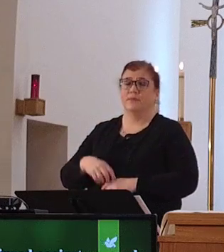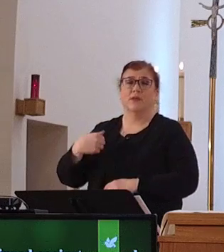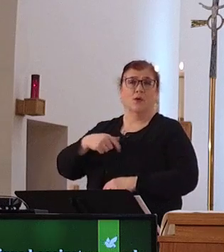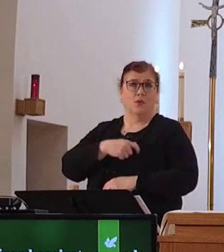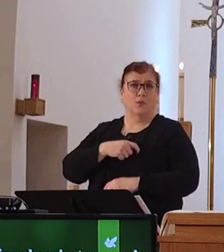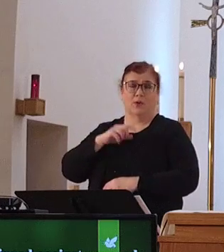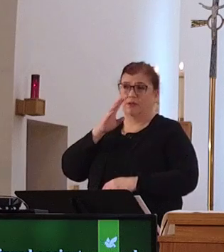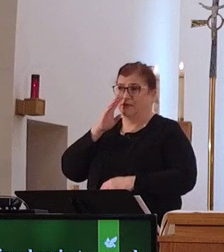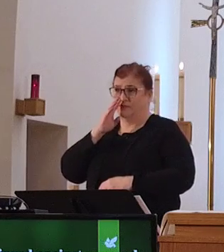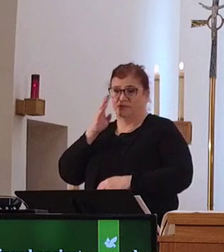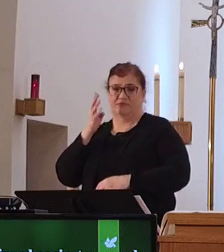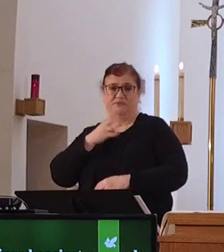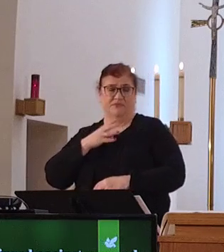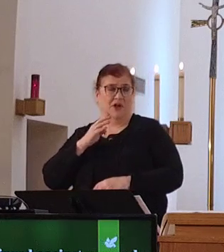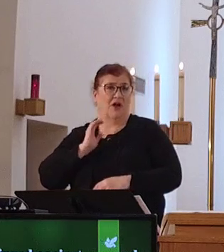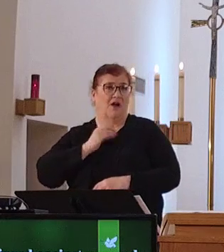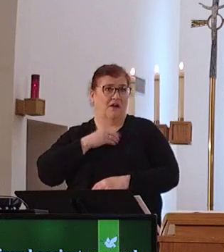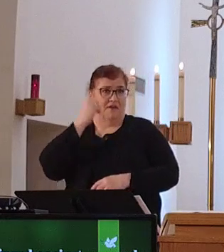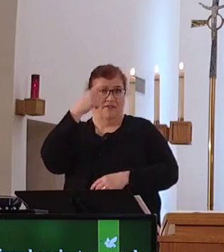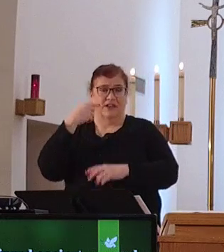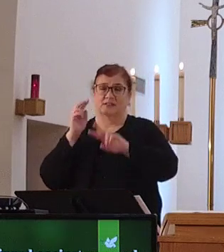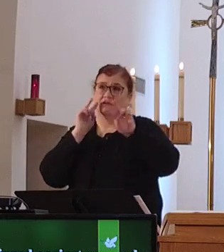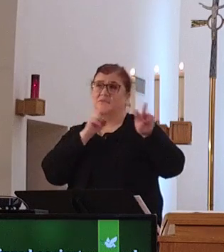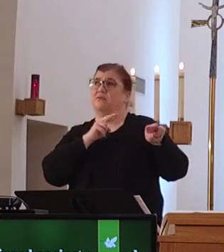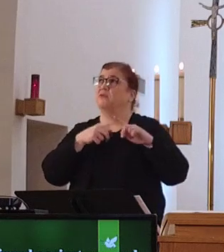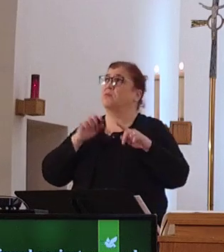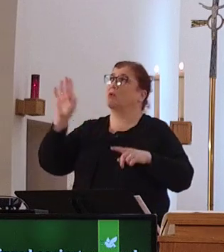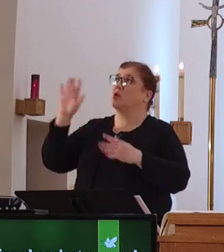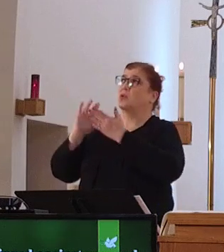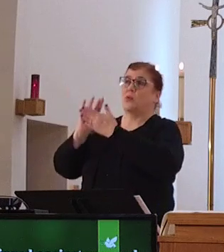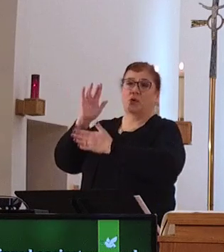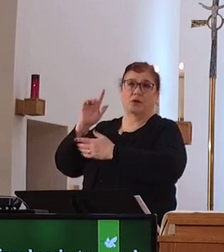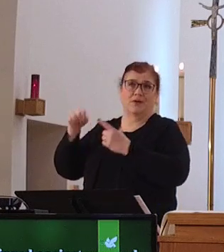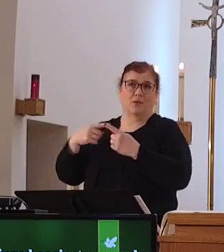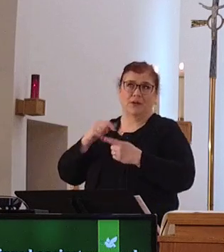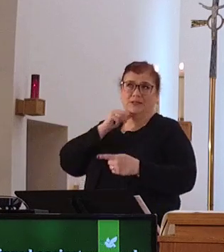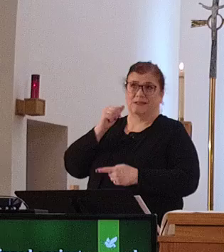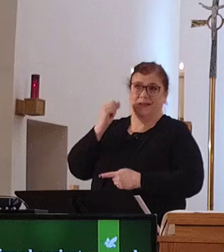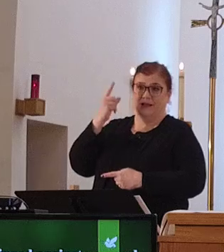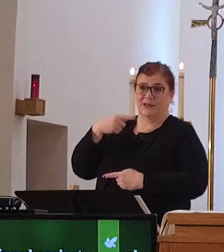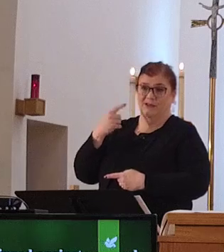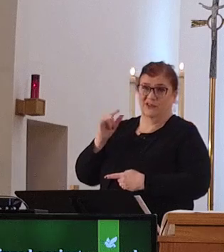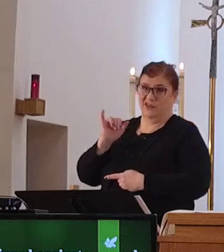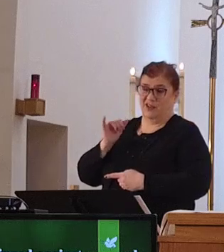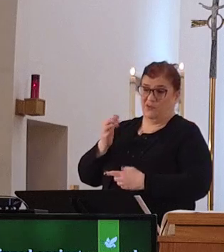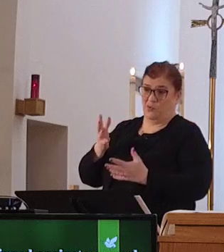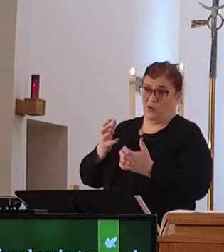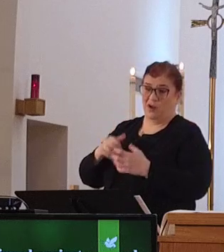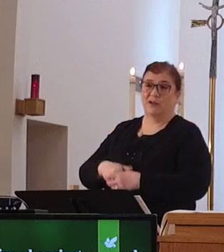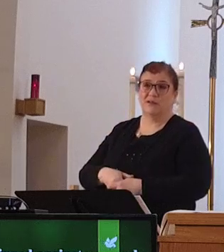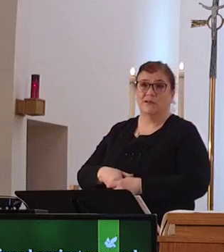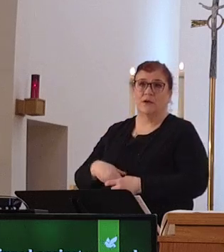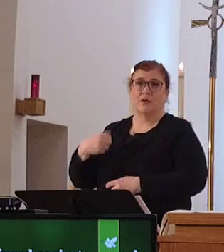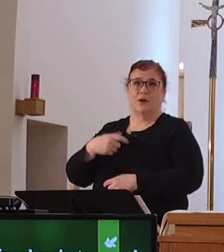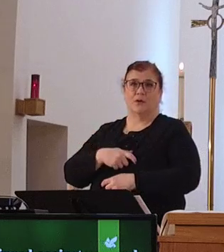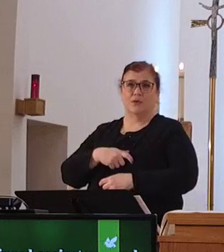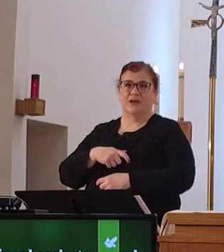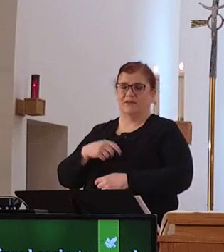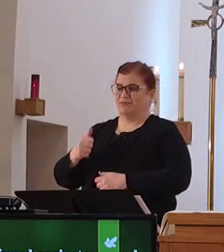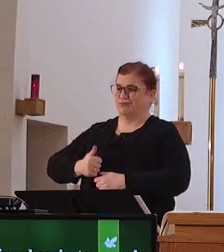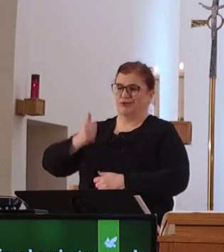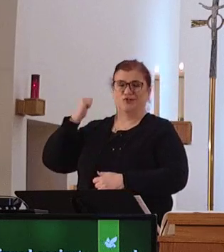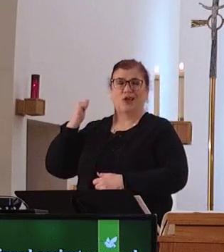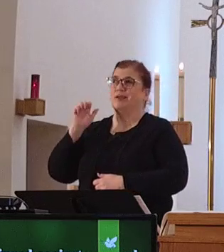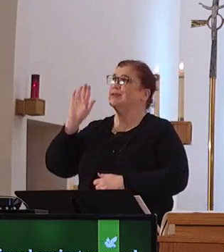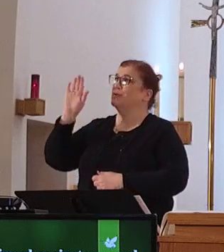have turned our faces away from your glory when it did not appear as we expected. We have rejected